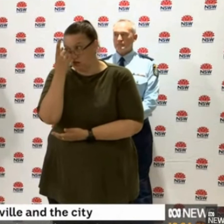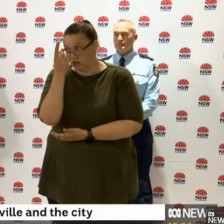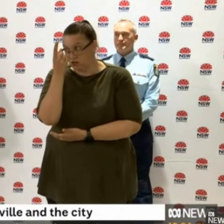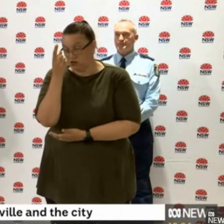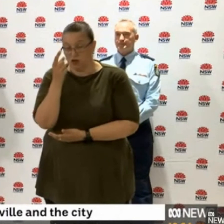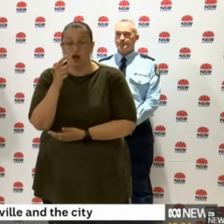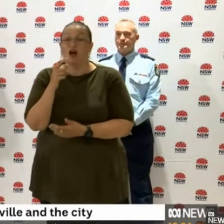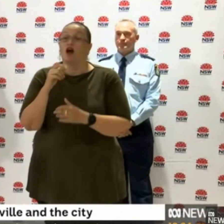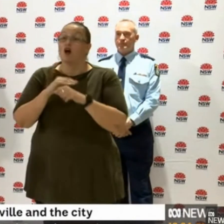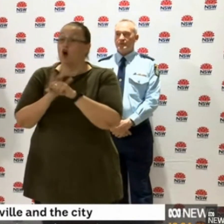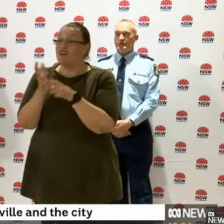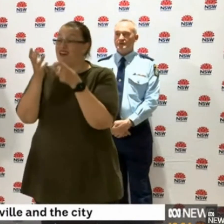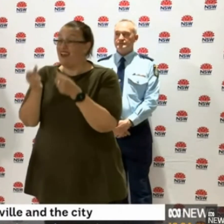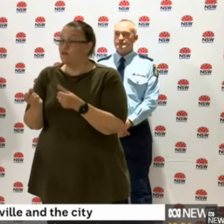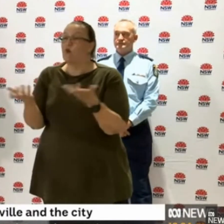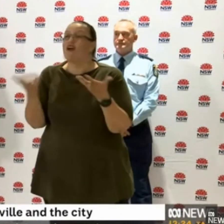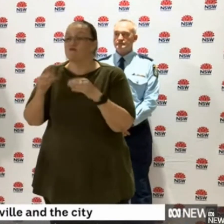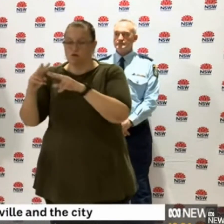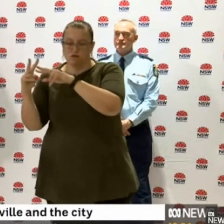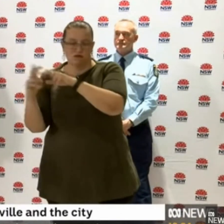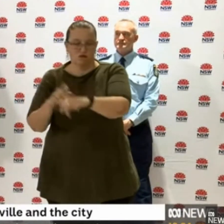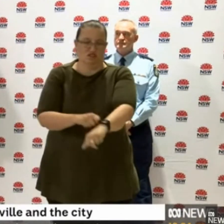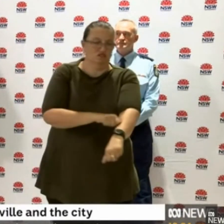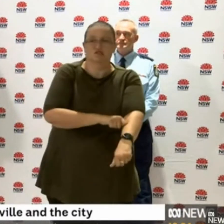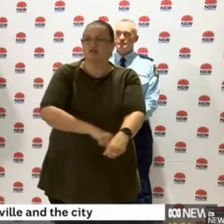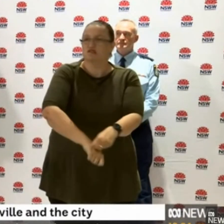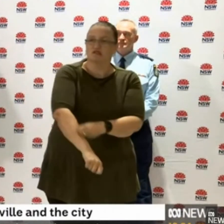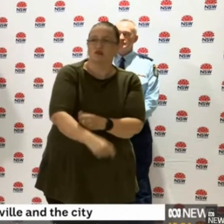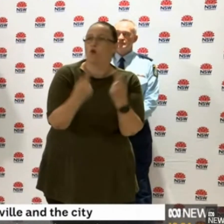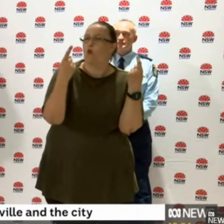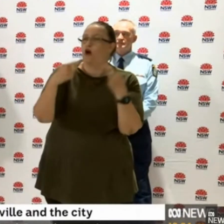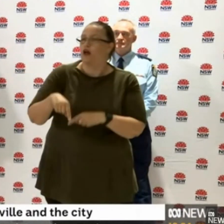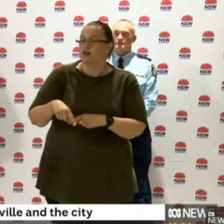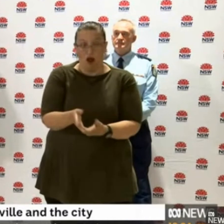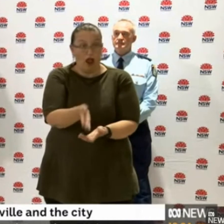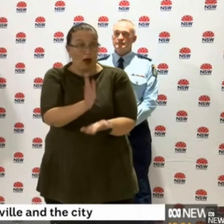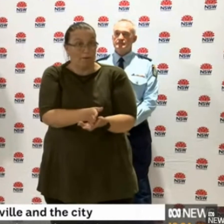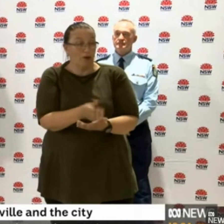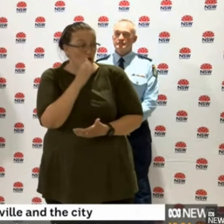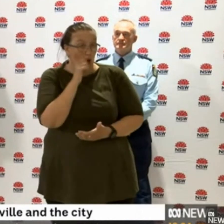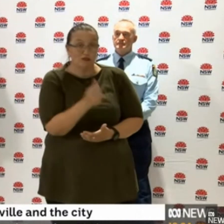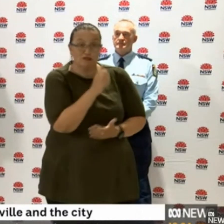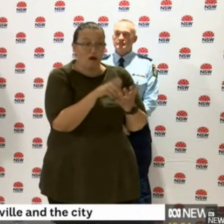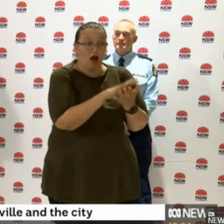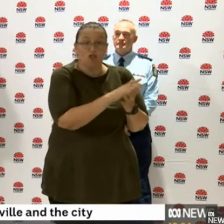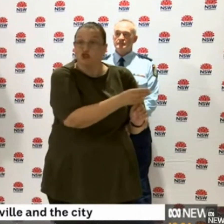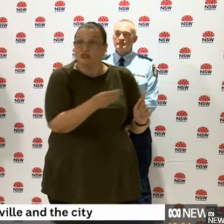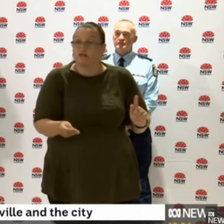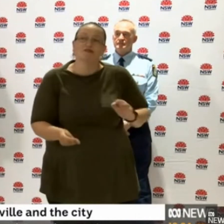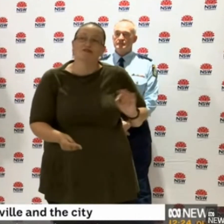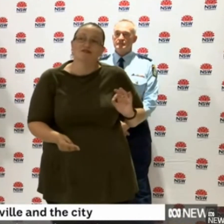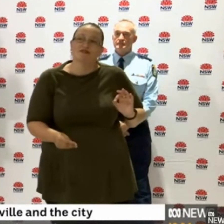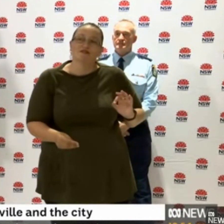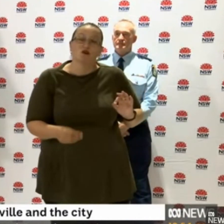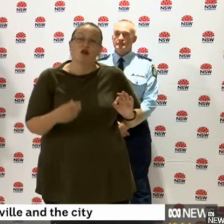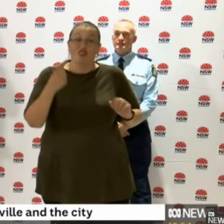this transmission occurred. And as I said, I just want to stress that this is our working hypothesis, informed by the best available evidence, but we're also keeping a